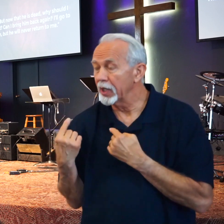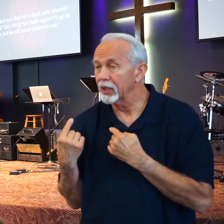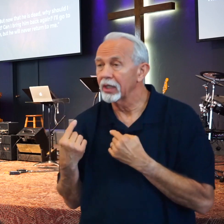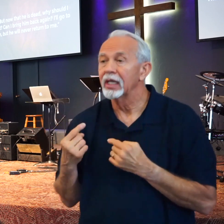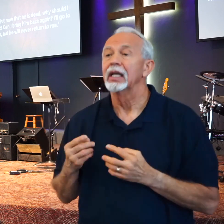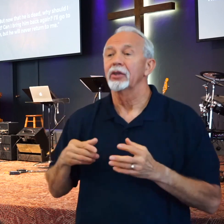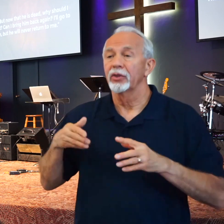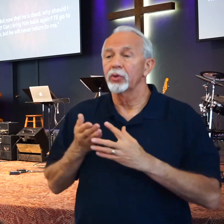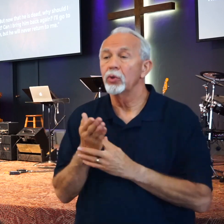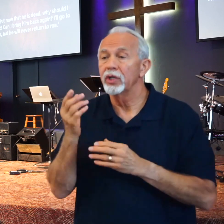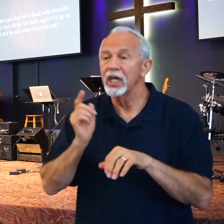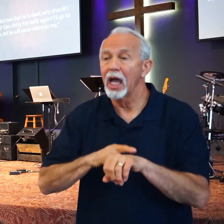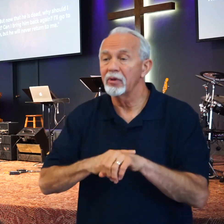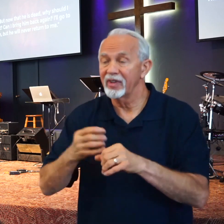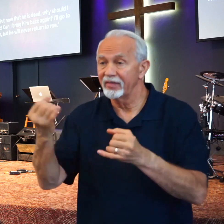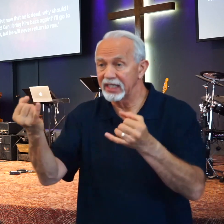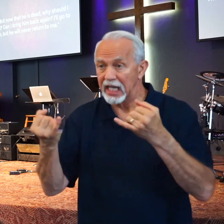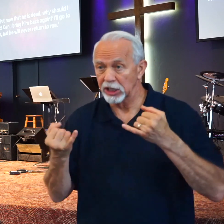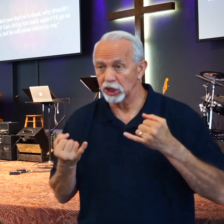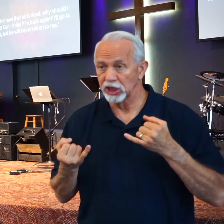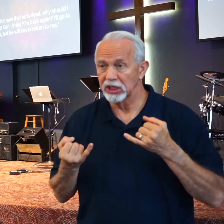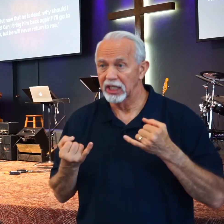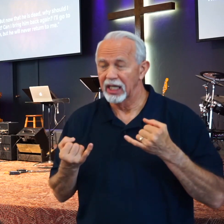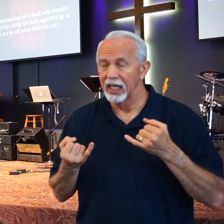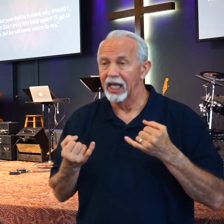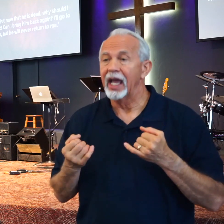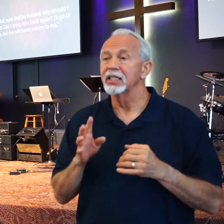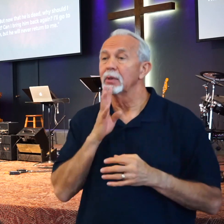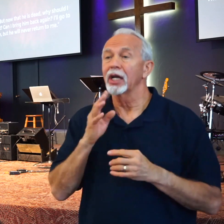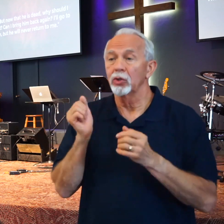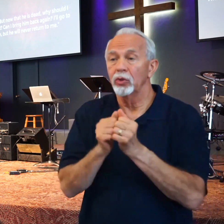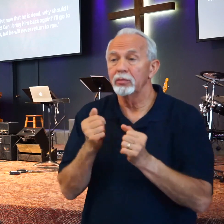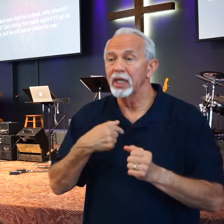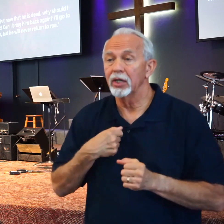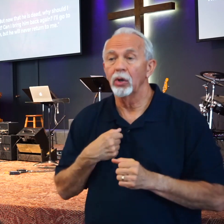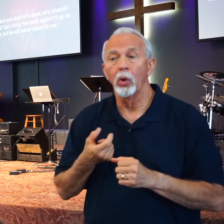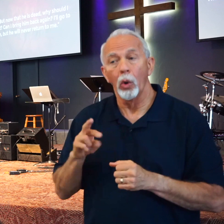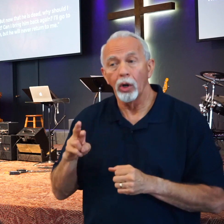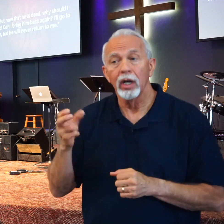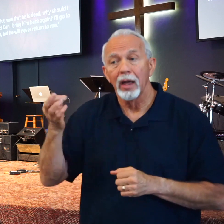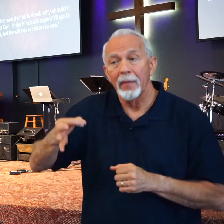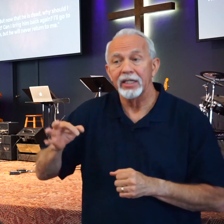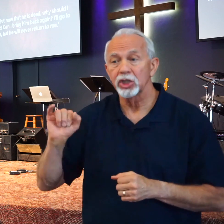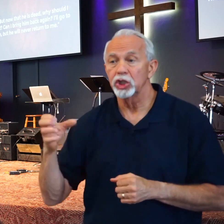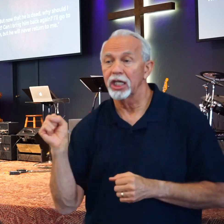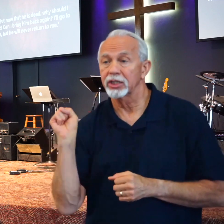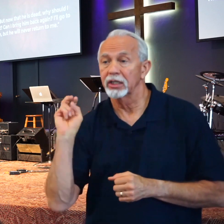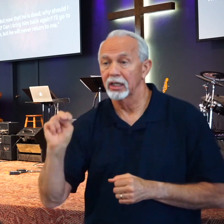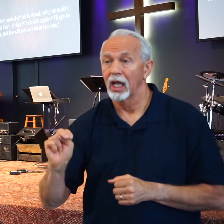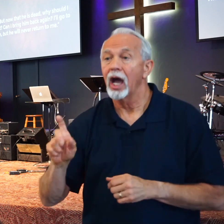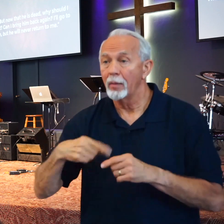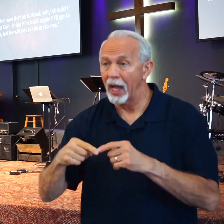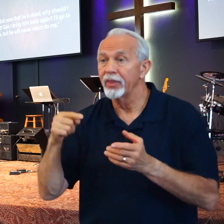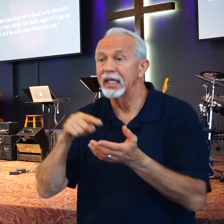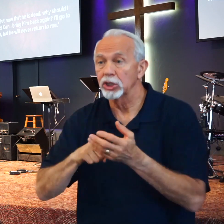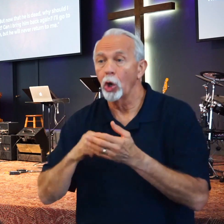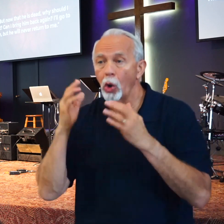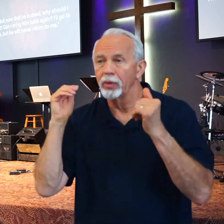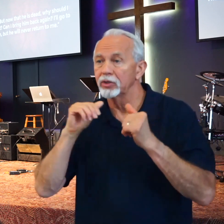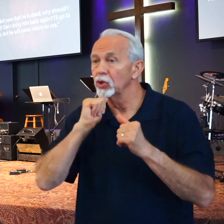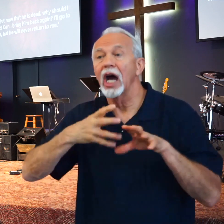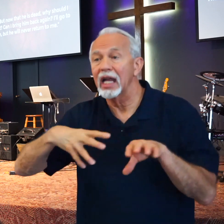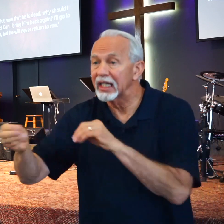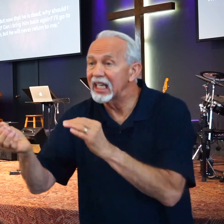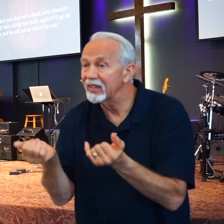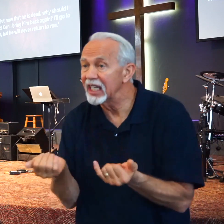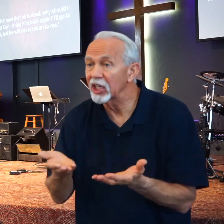during time of invitation and speaking with me or with Pastor Jason about this hope. Do not leave